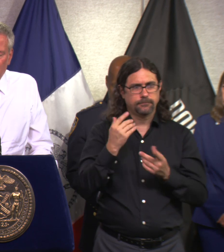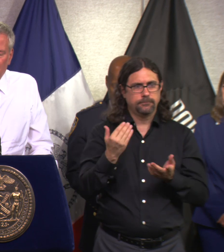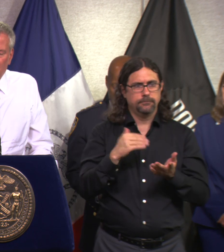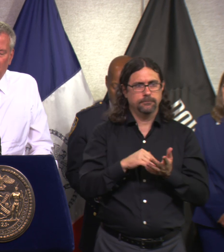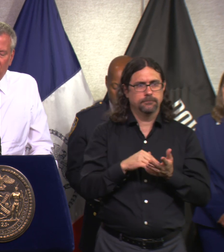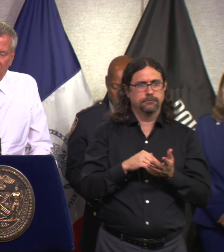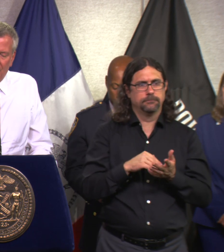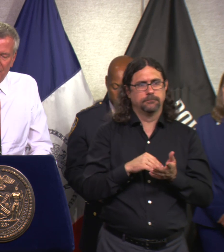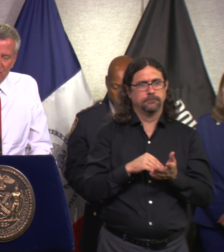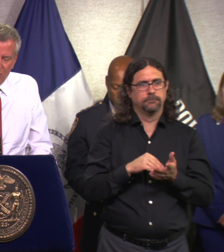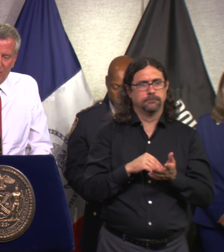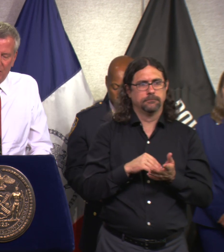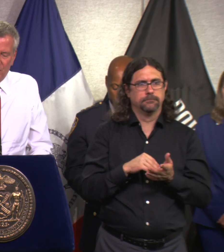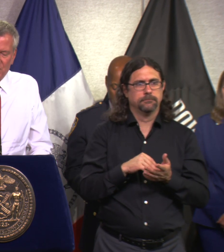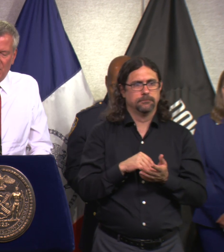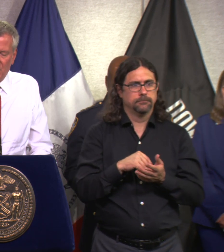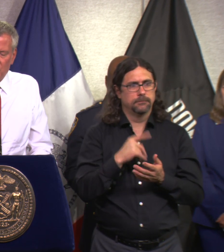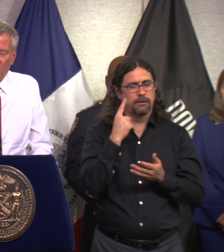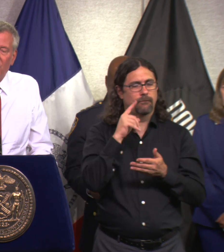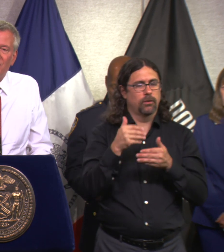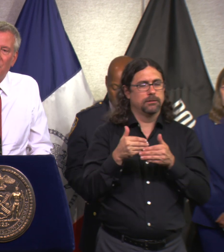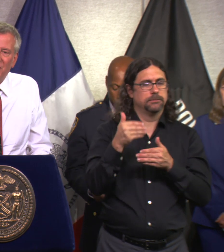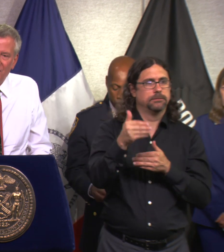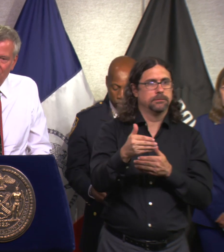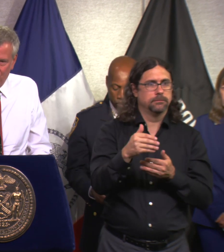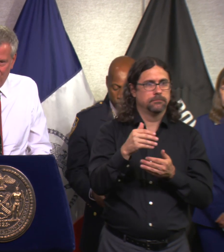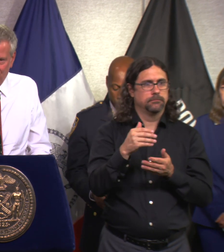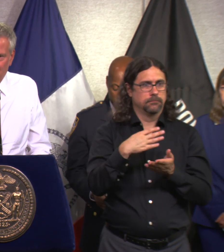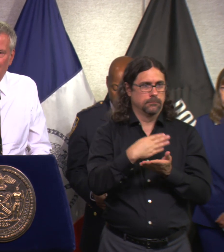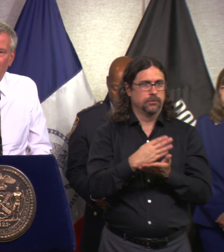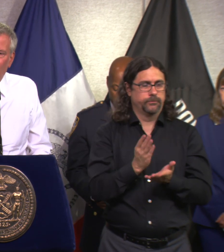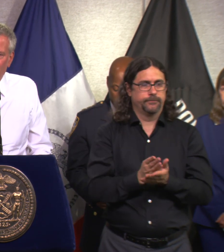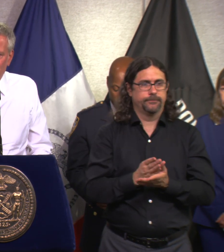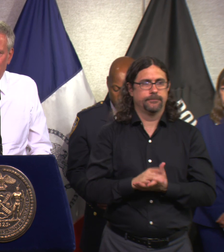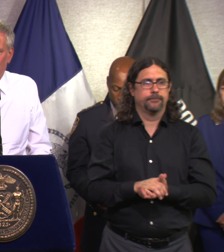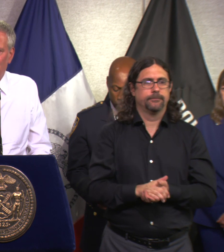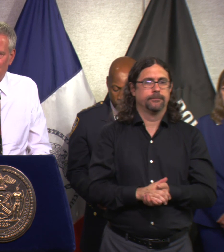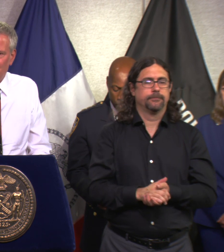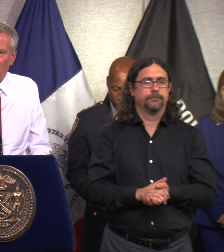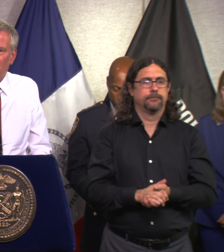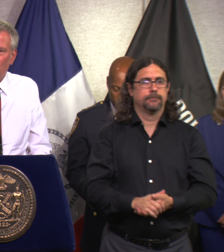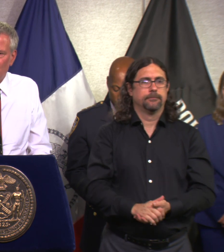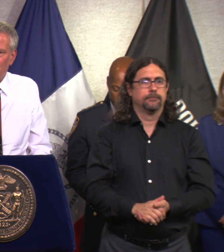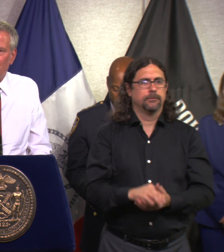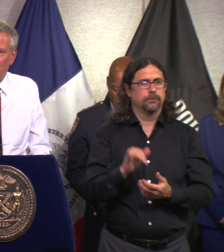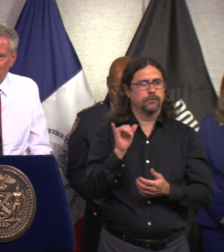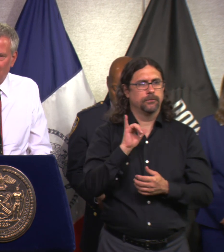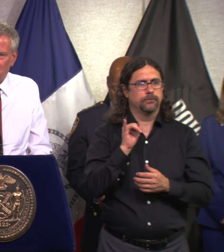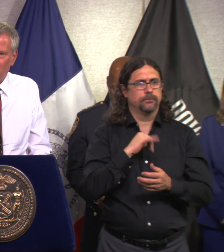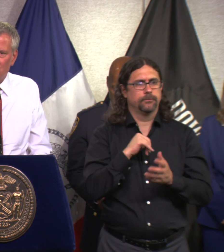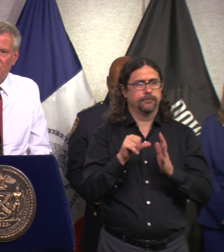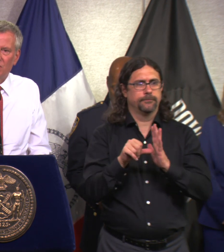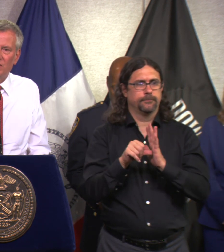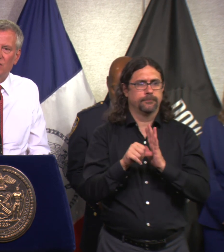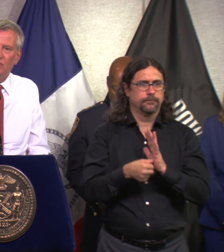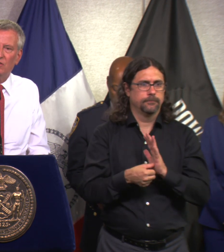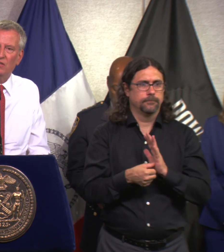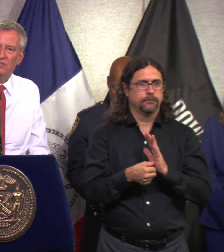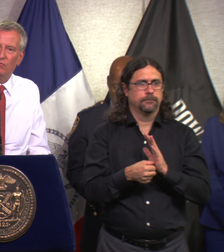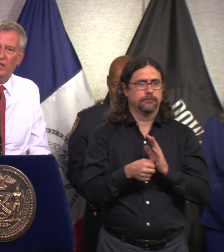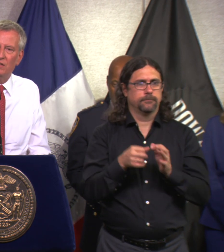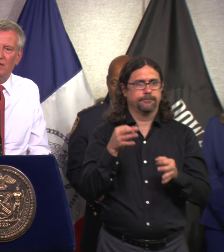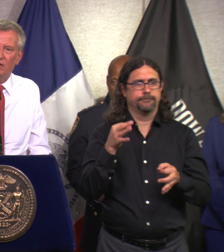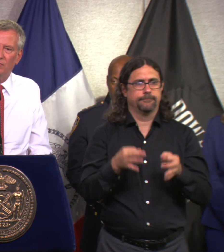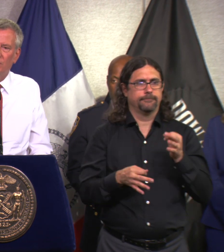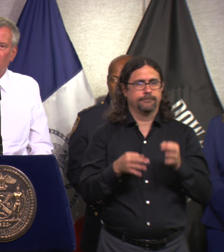sure. But I do want to emphasize part of the appeal of going this deep into City Bike was that it did not expose the city financially.